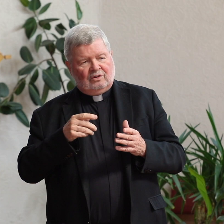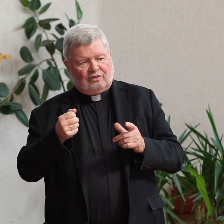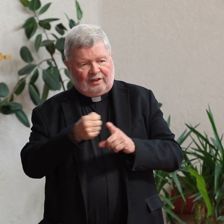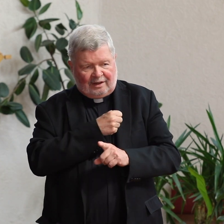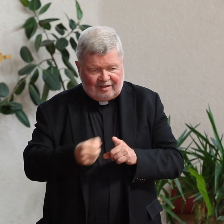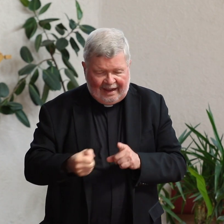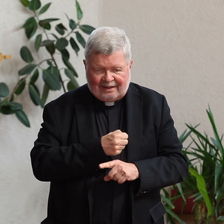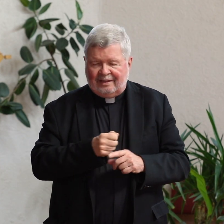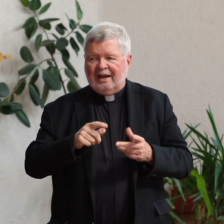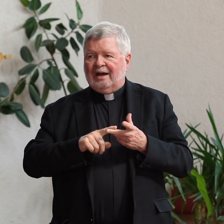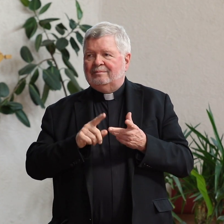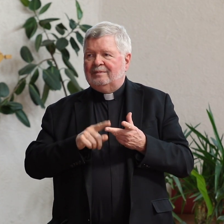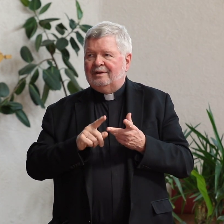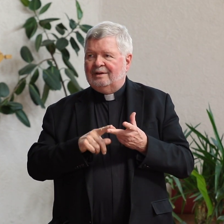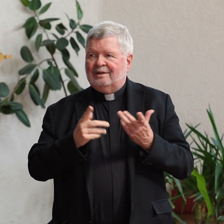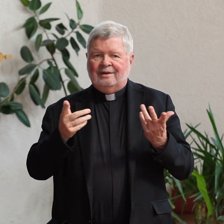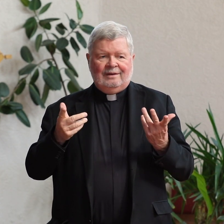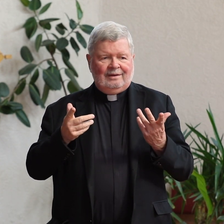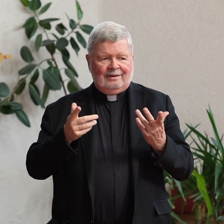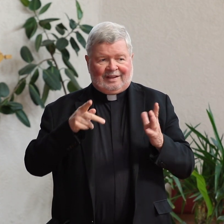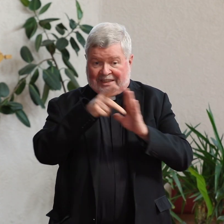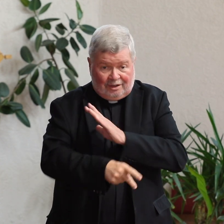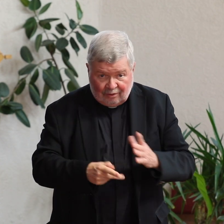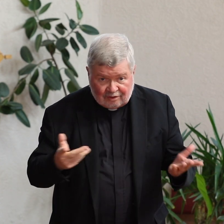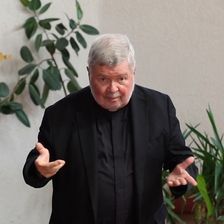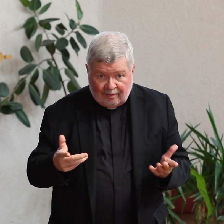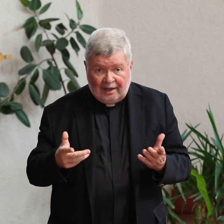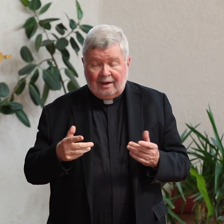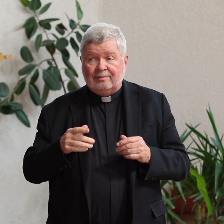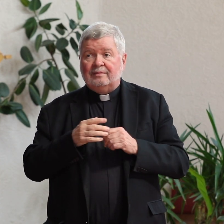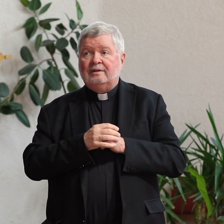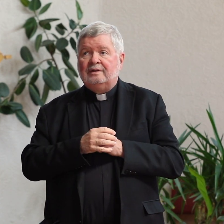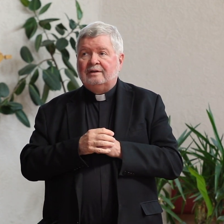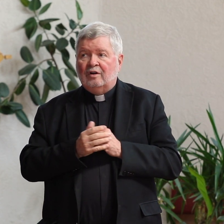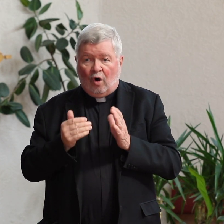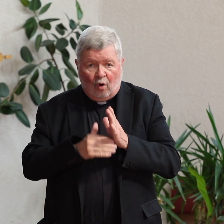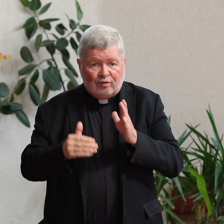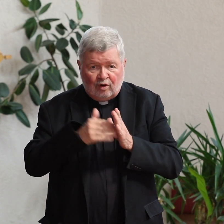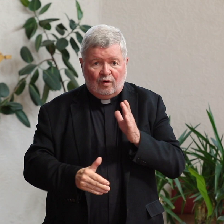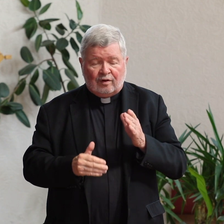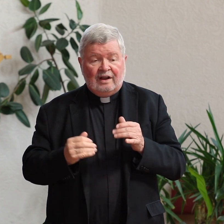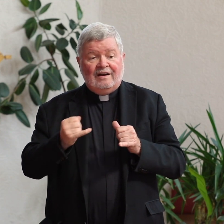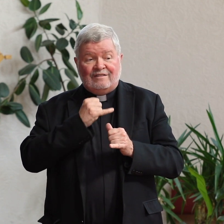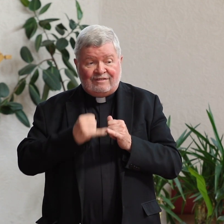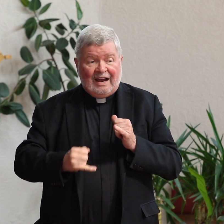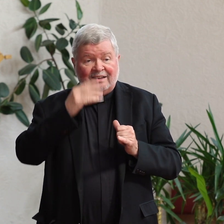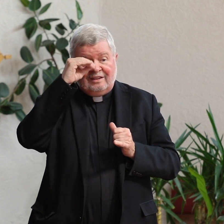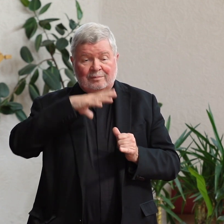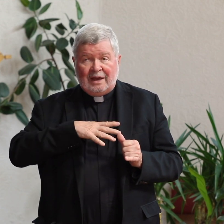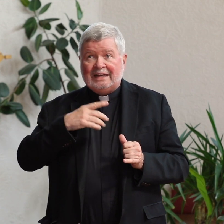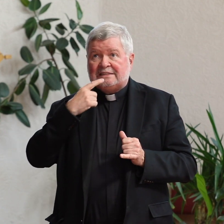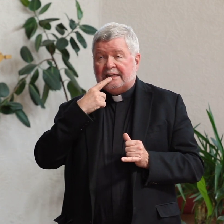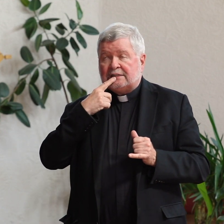they attack them, they kill some of them, over and over. Finally, the man says,